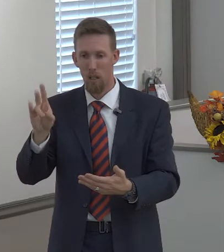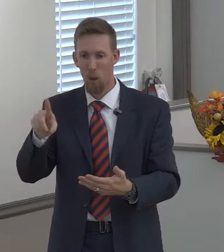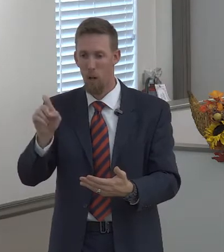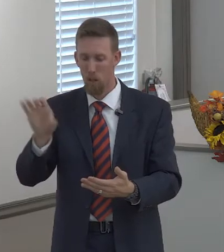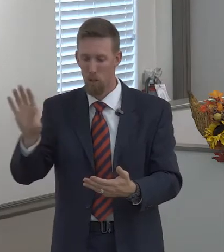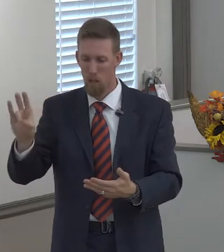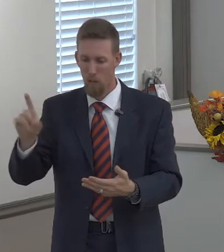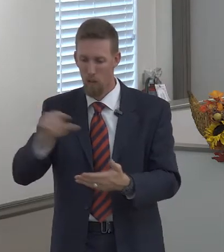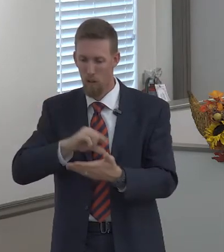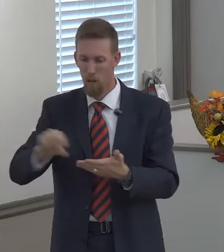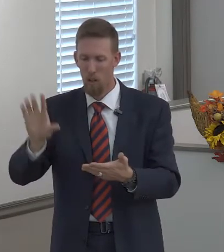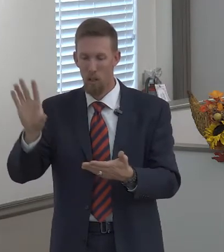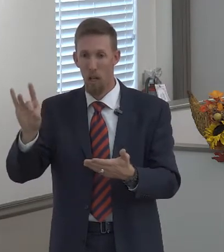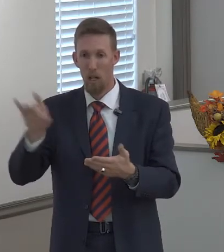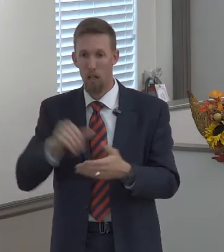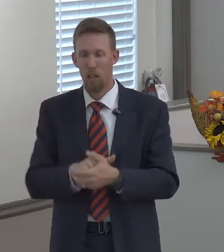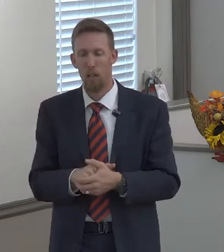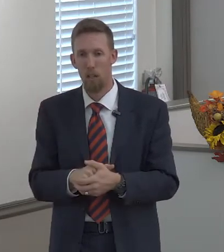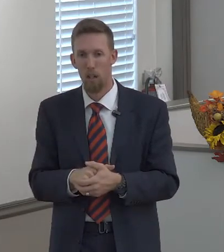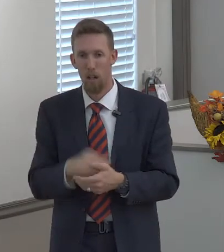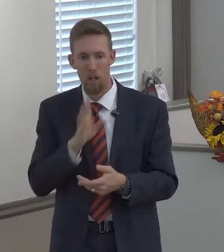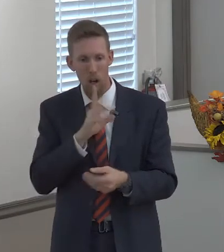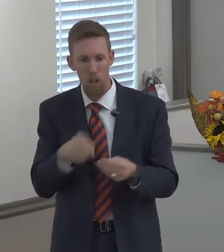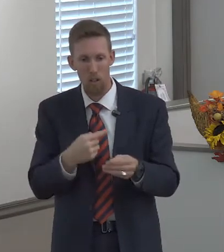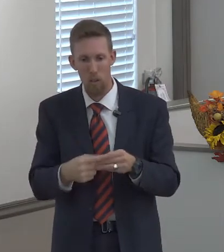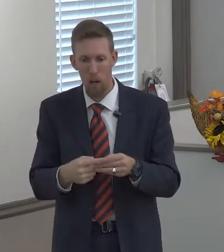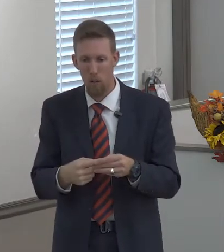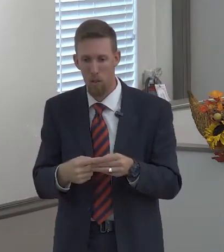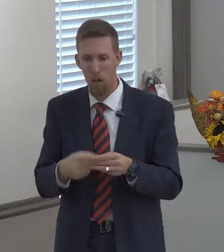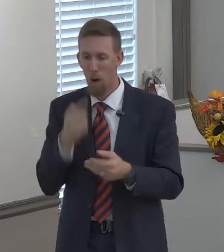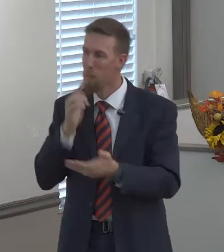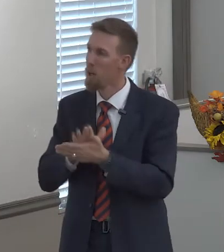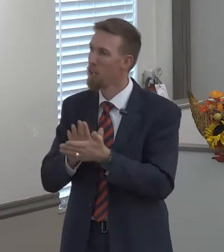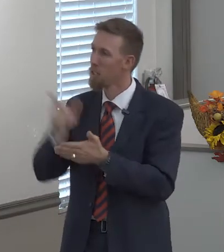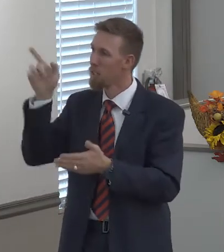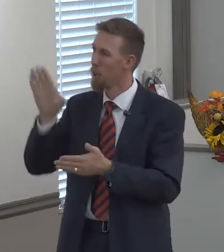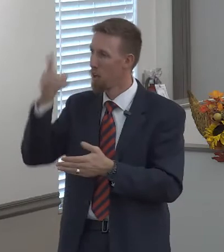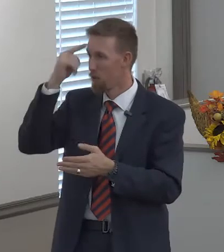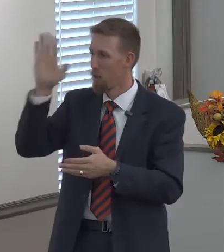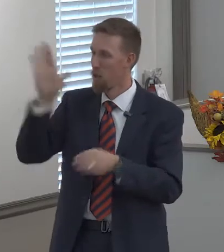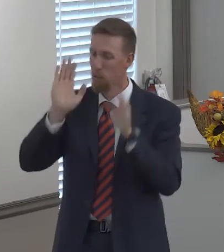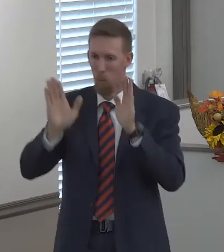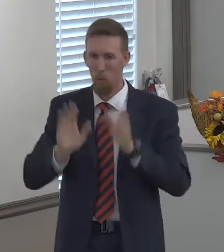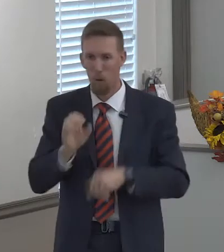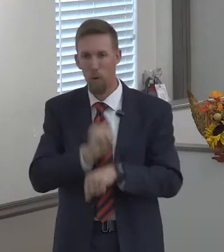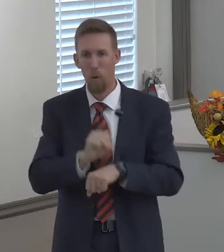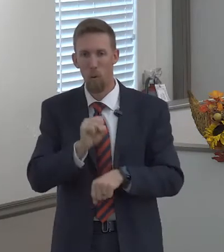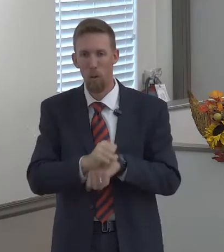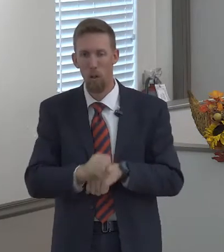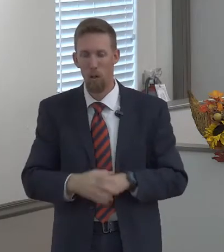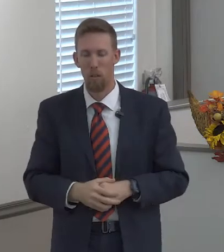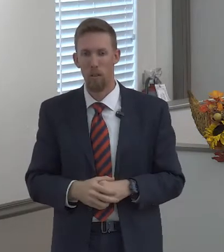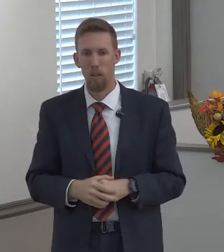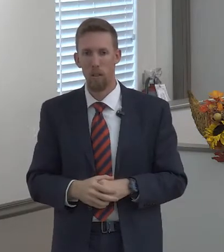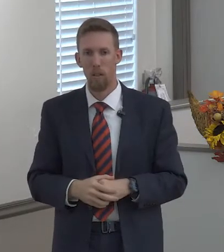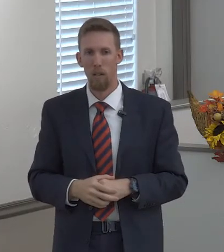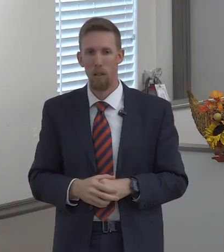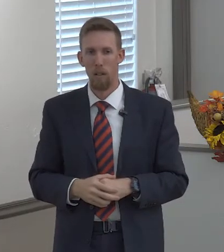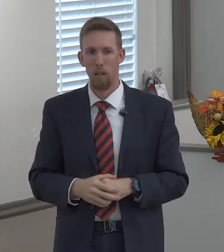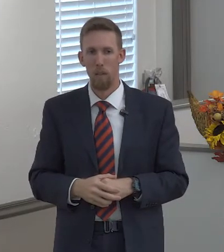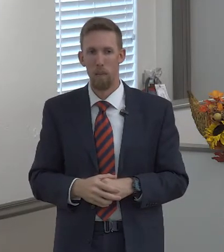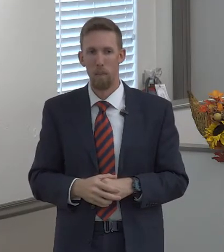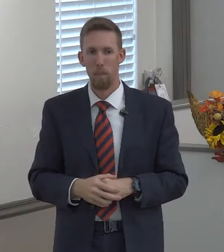man. They weren't flesh-centered. They were God-centered. To God be the glory, great